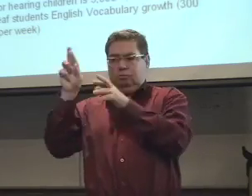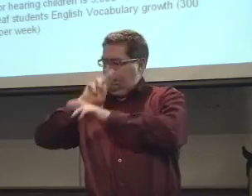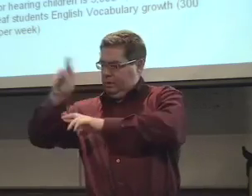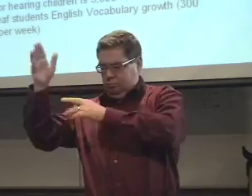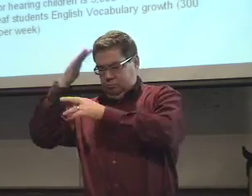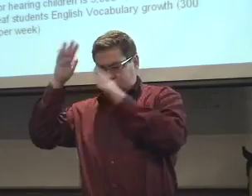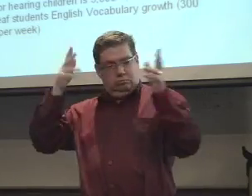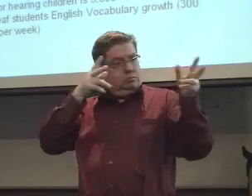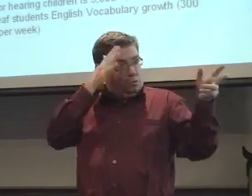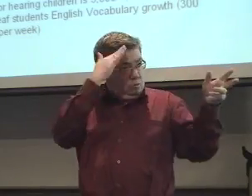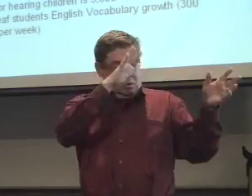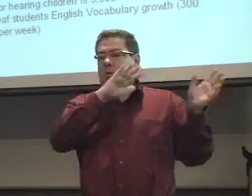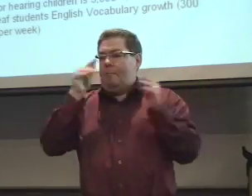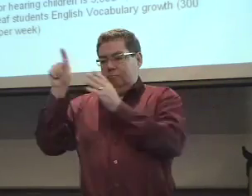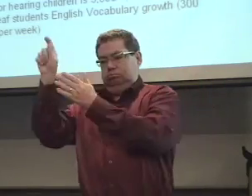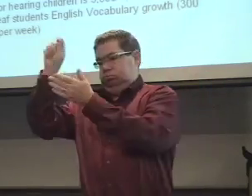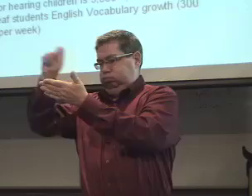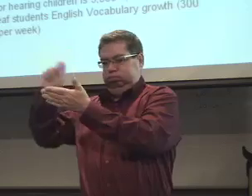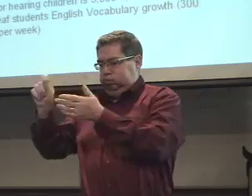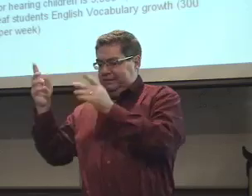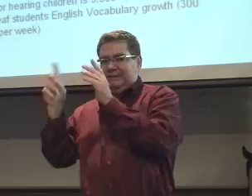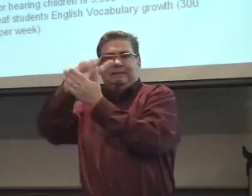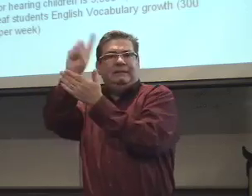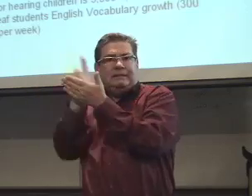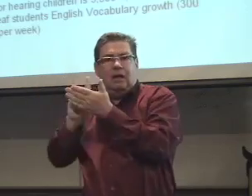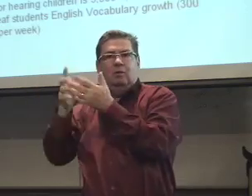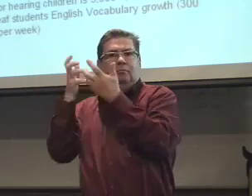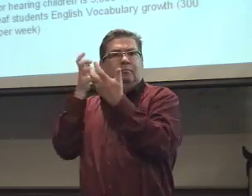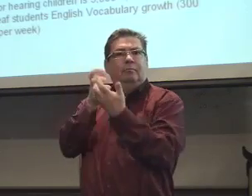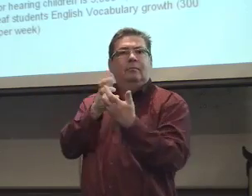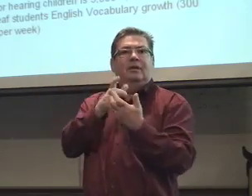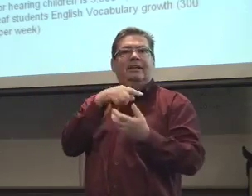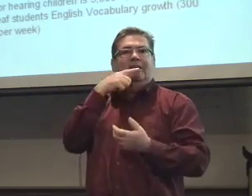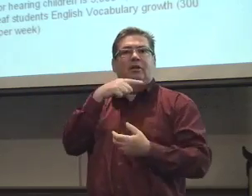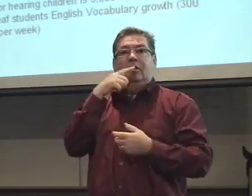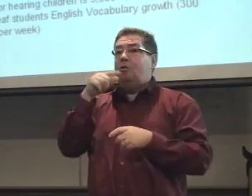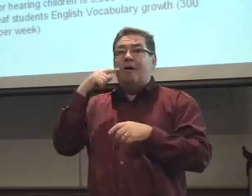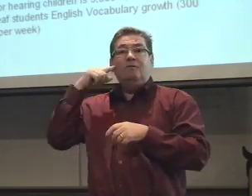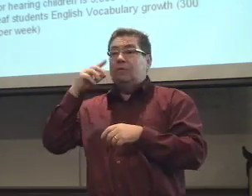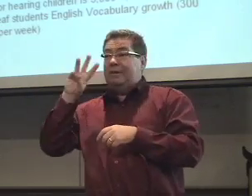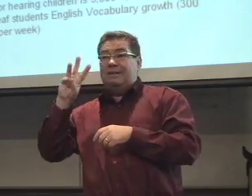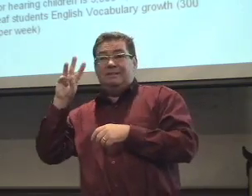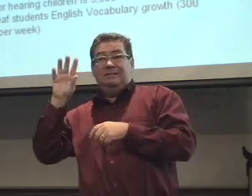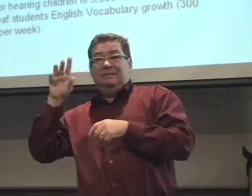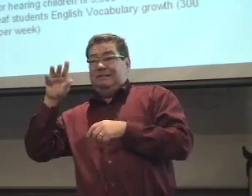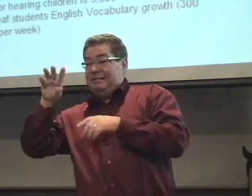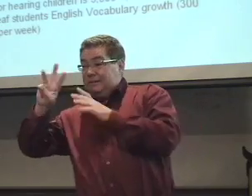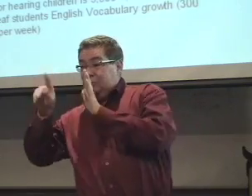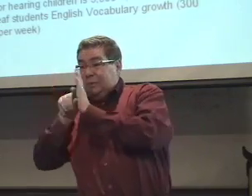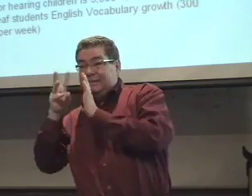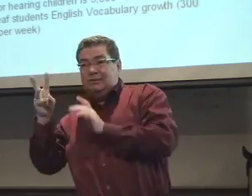They're not making textbooks for deaf kids who can read at 6th grade under 2,000 words.